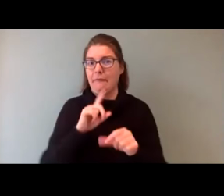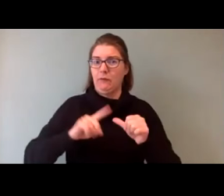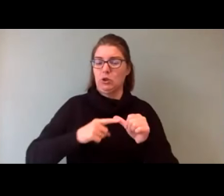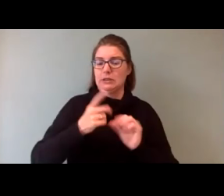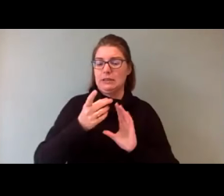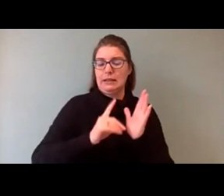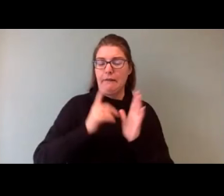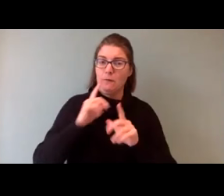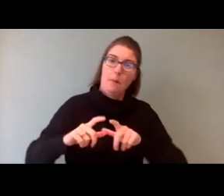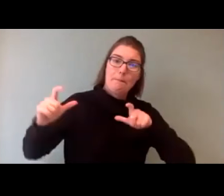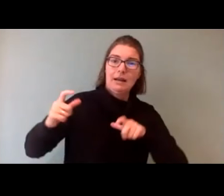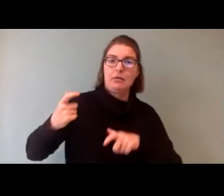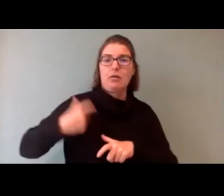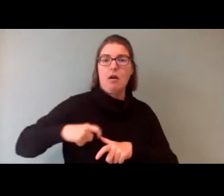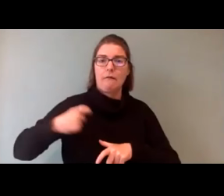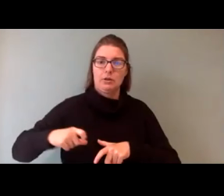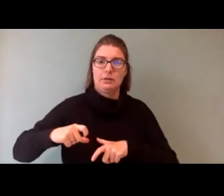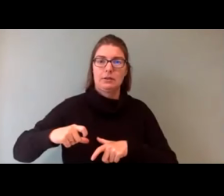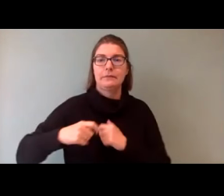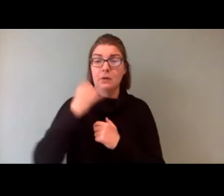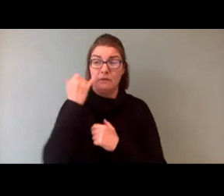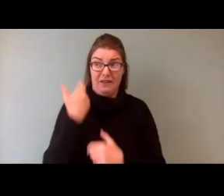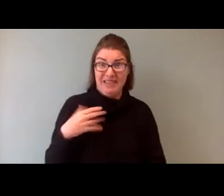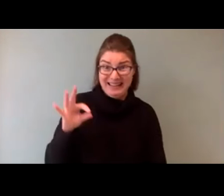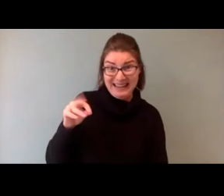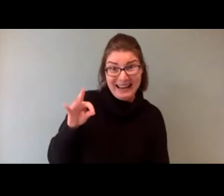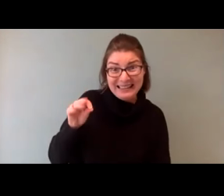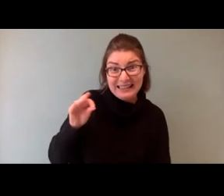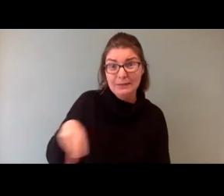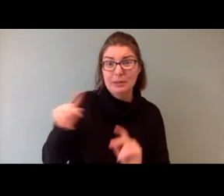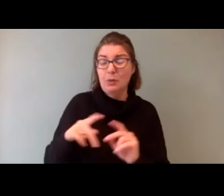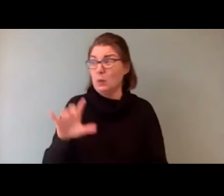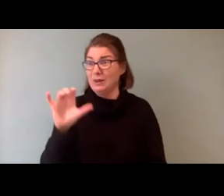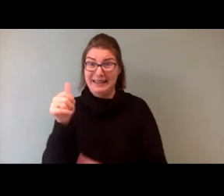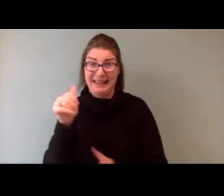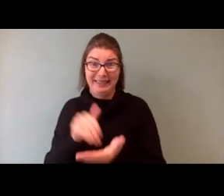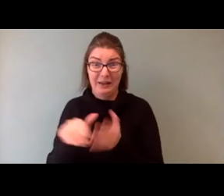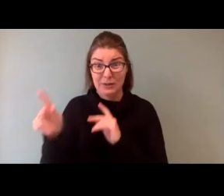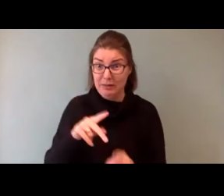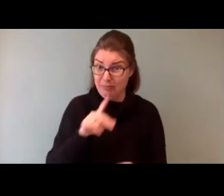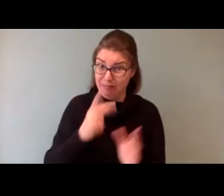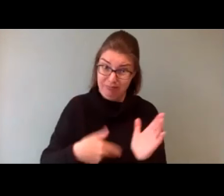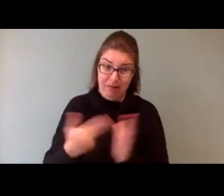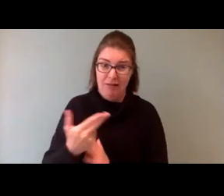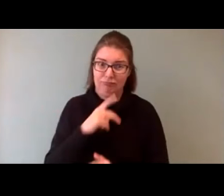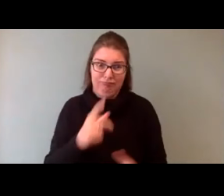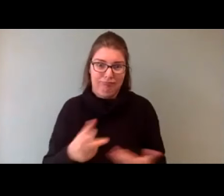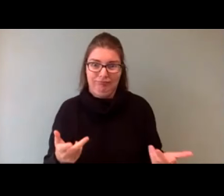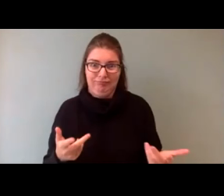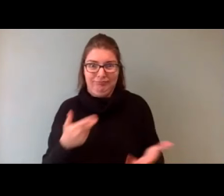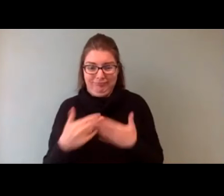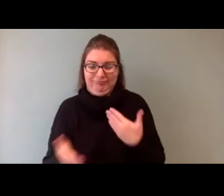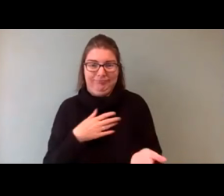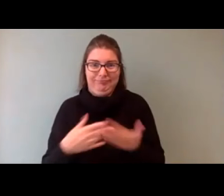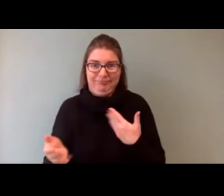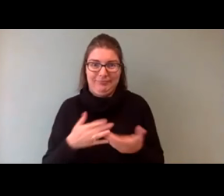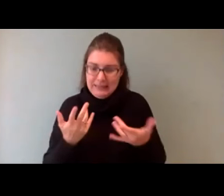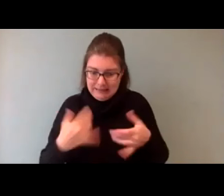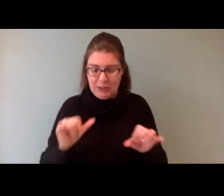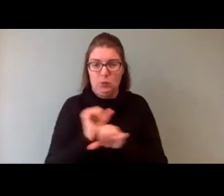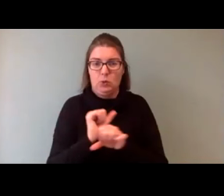large scale conferences. So if you've got 90 people or 10,000 people, frankly speaking, it doesn't make too much of a difference.